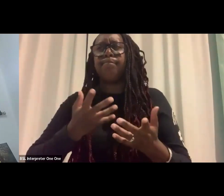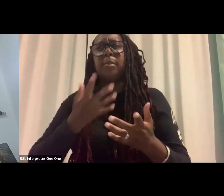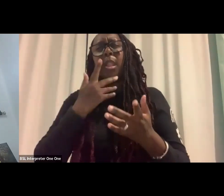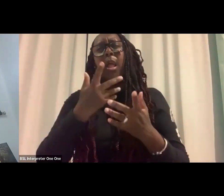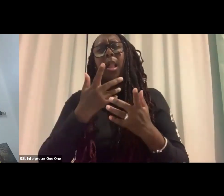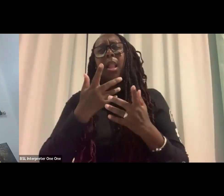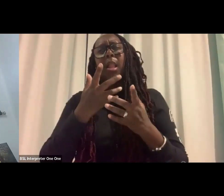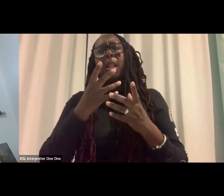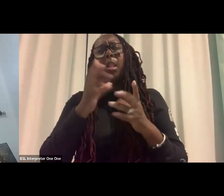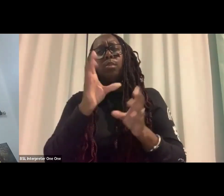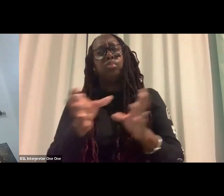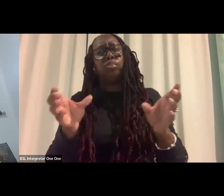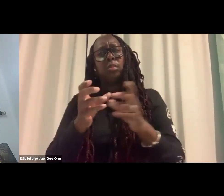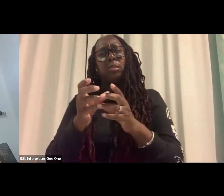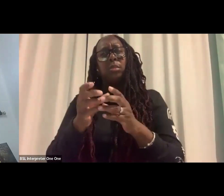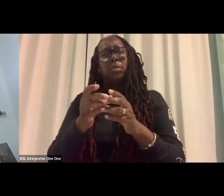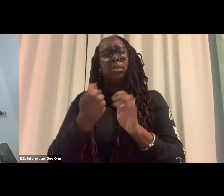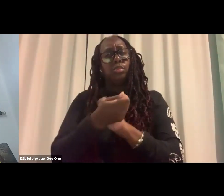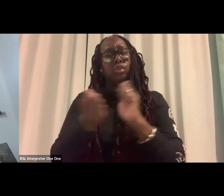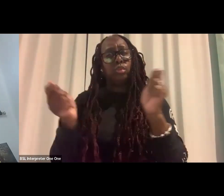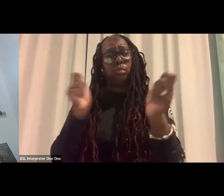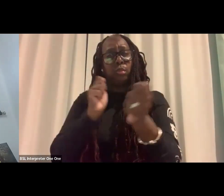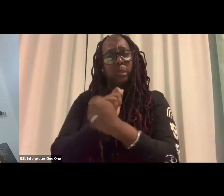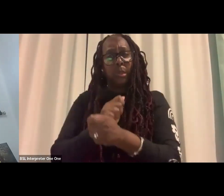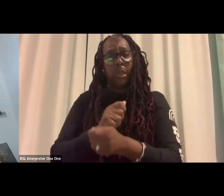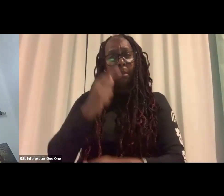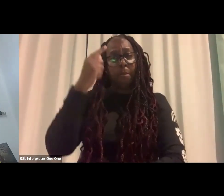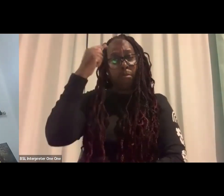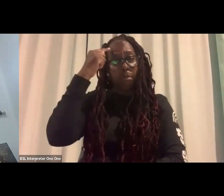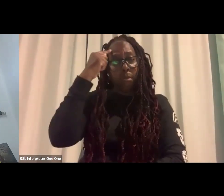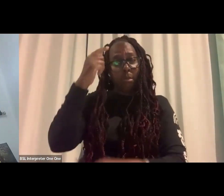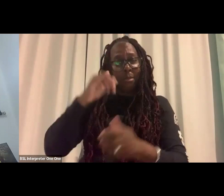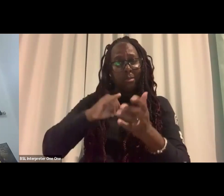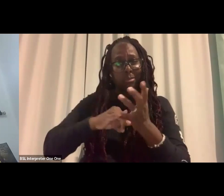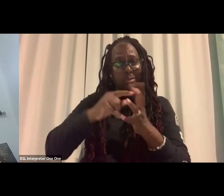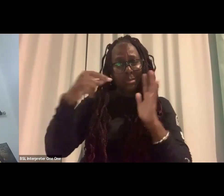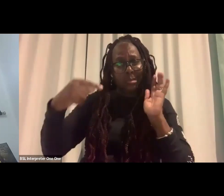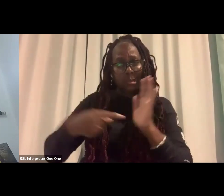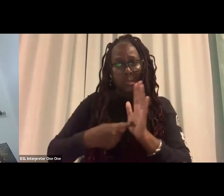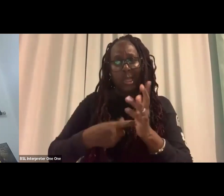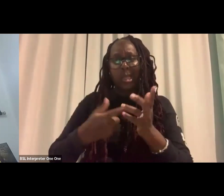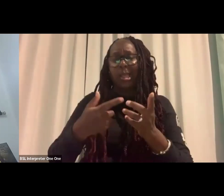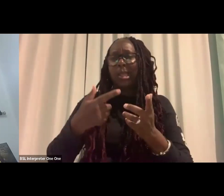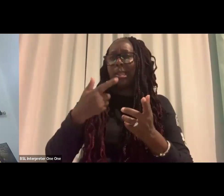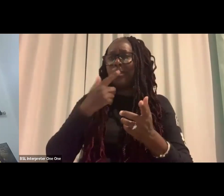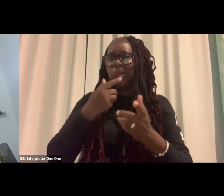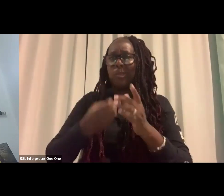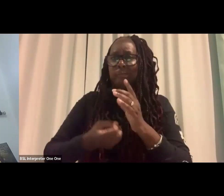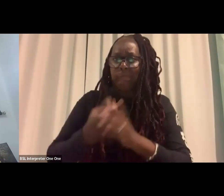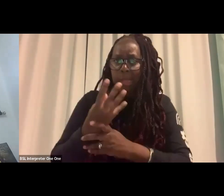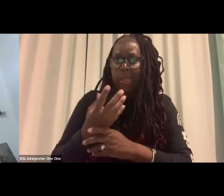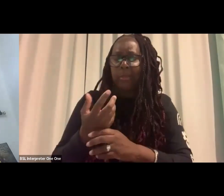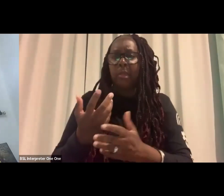transform or change our mindset in changing our approach to development.